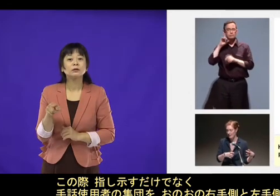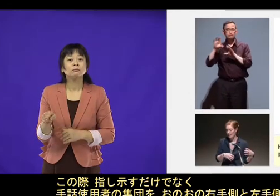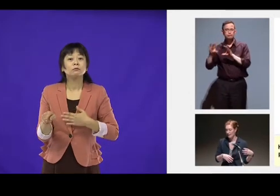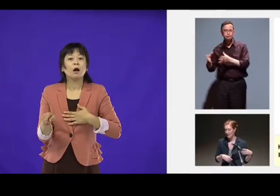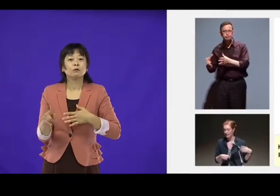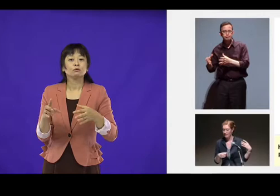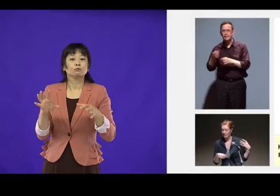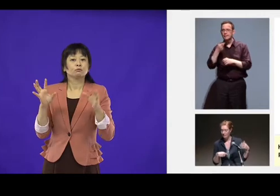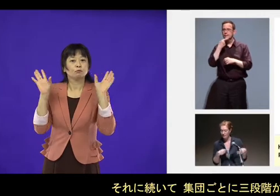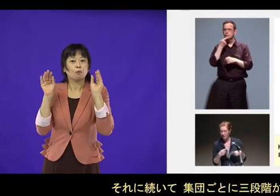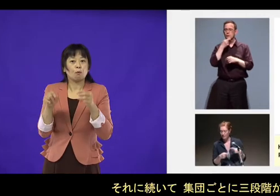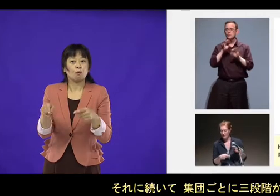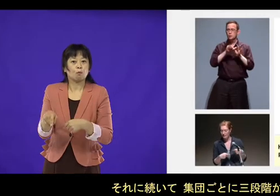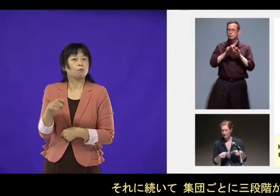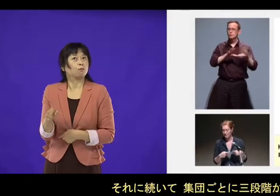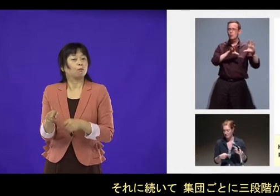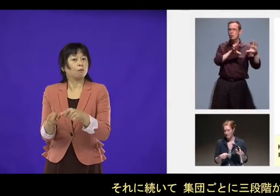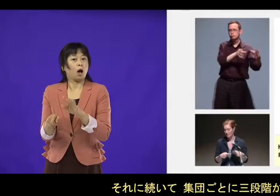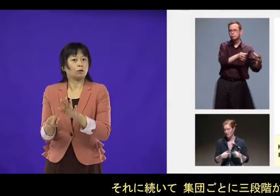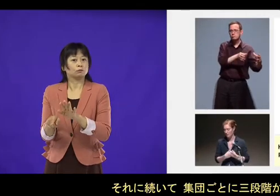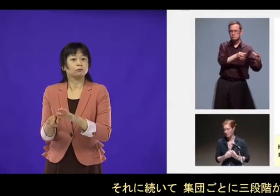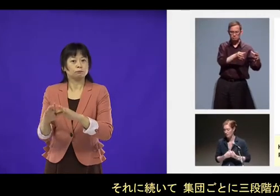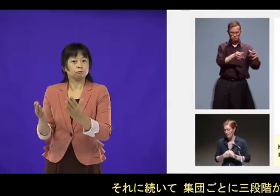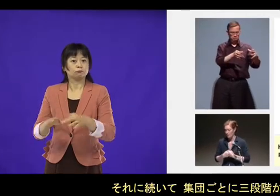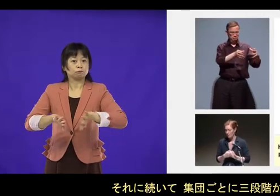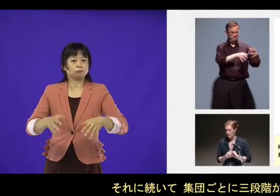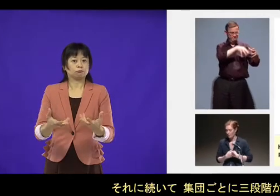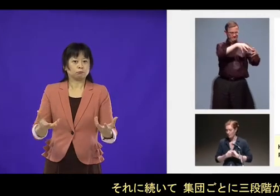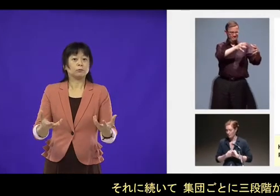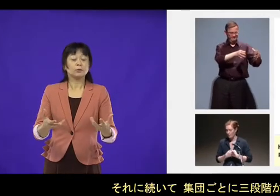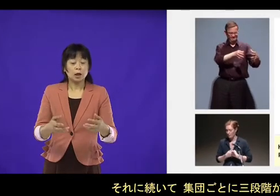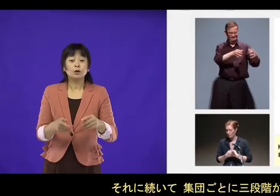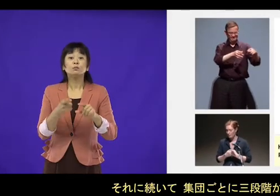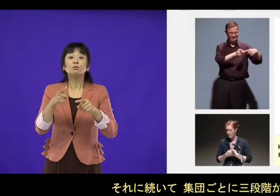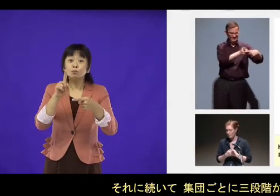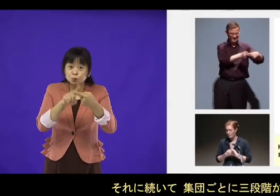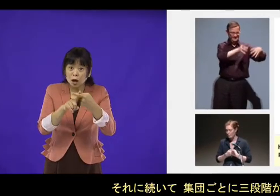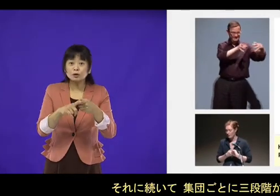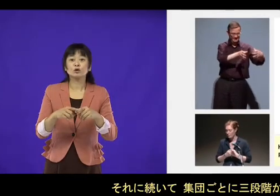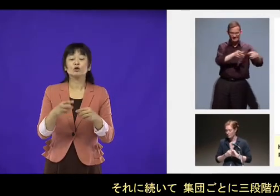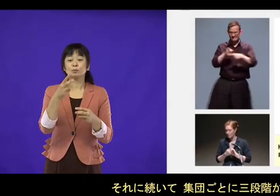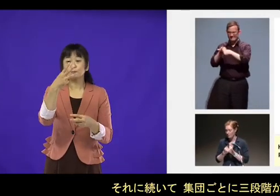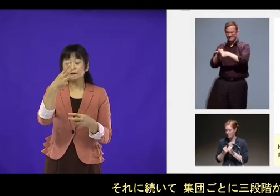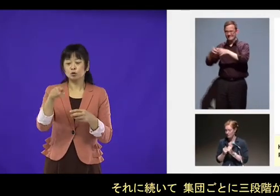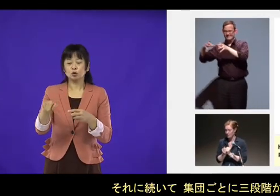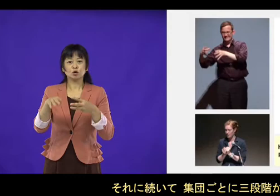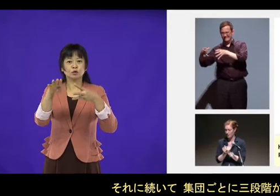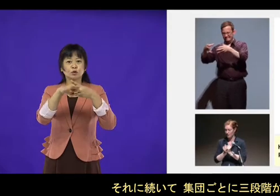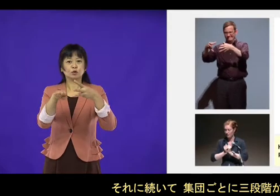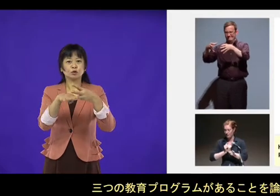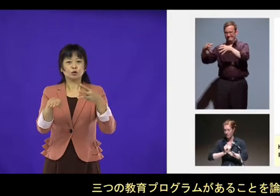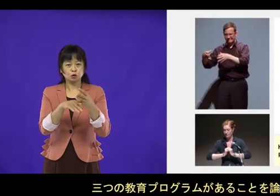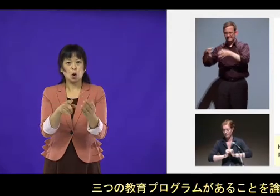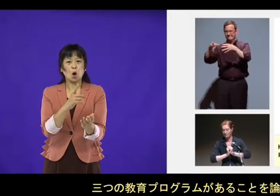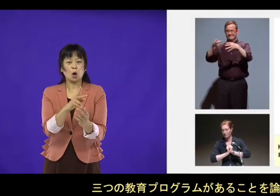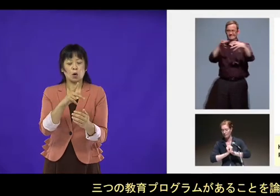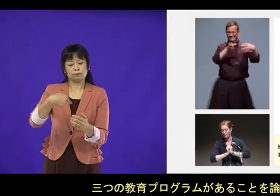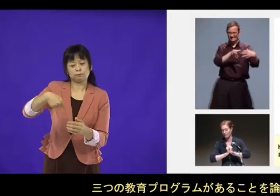respectively. And then following, he discusses how there's 3 programs of teaching